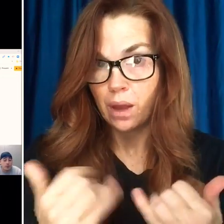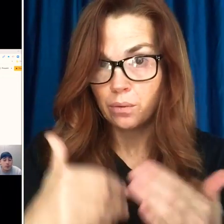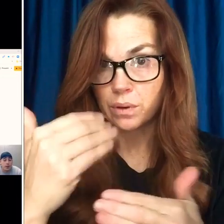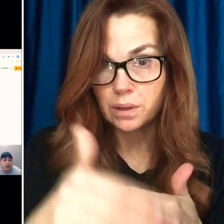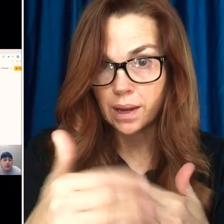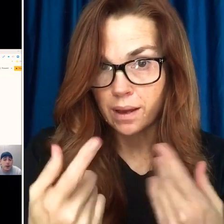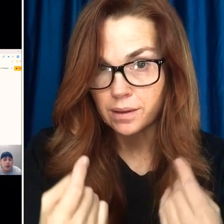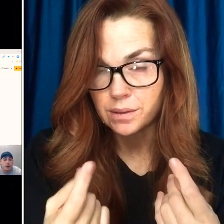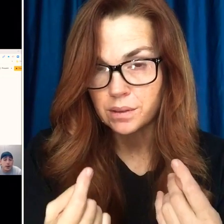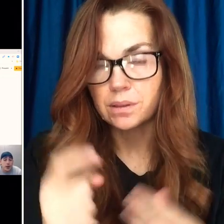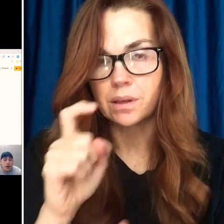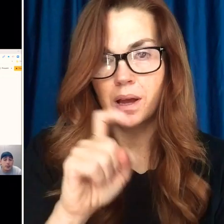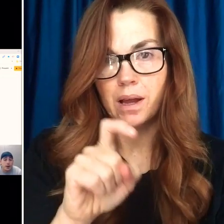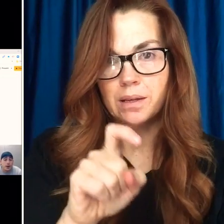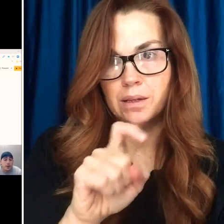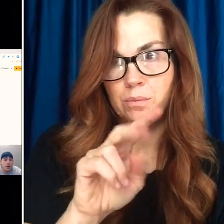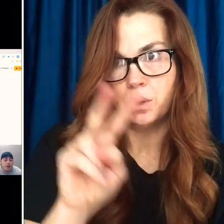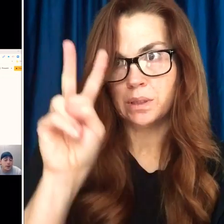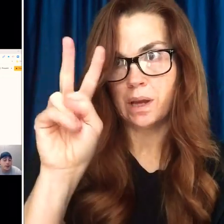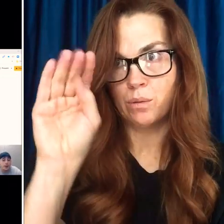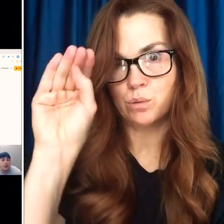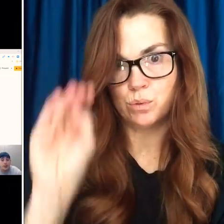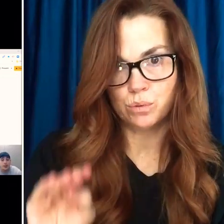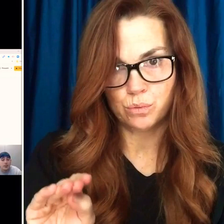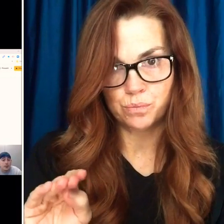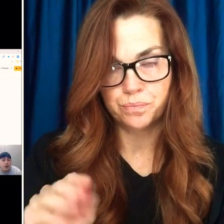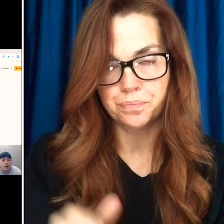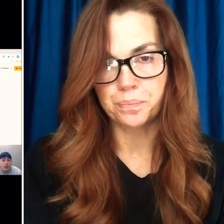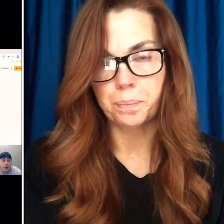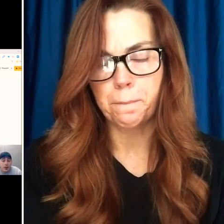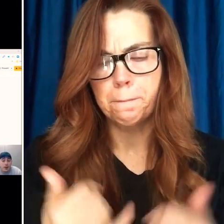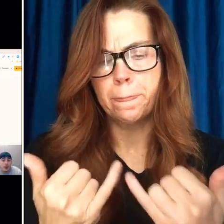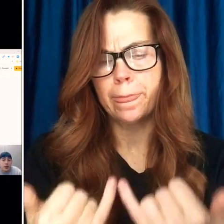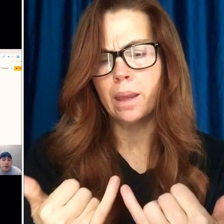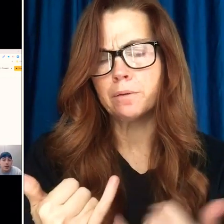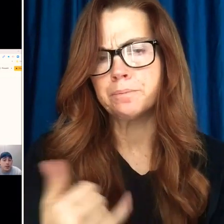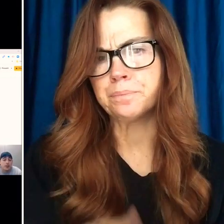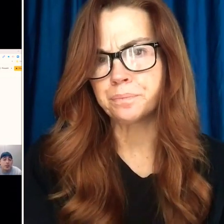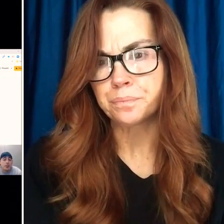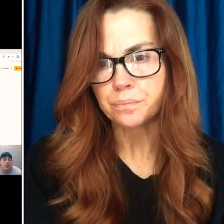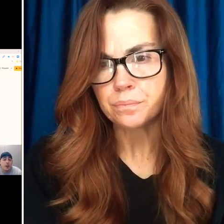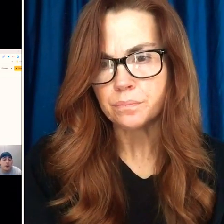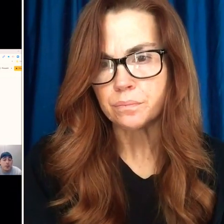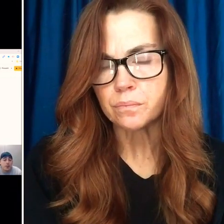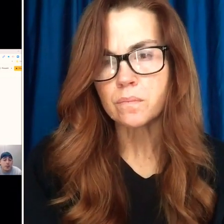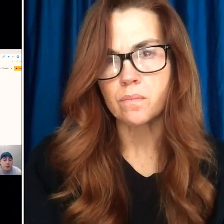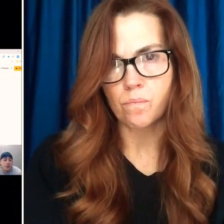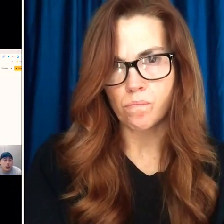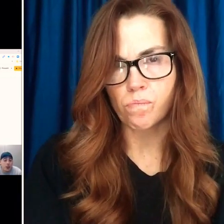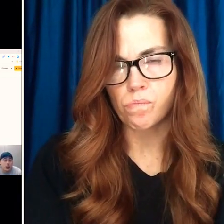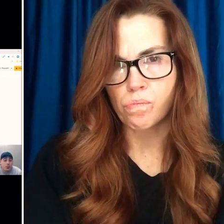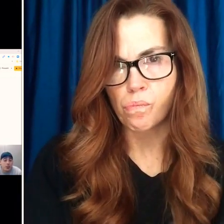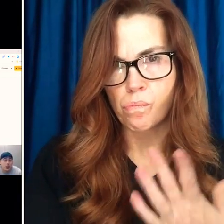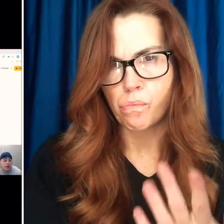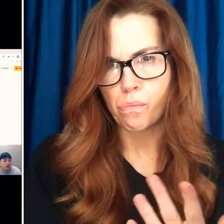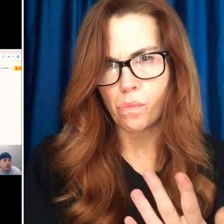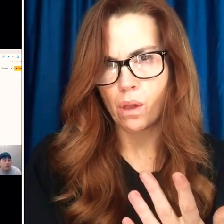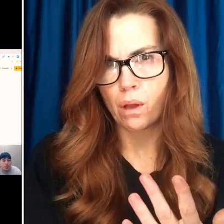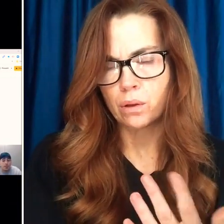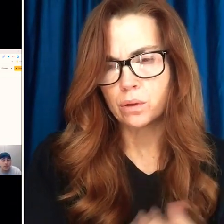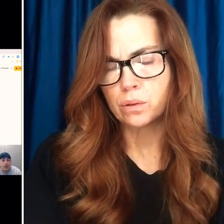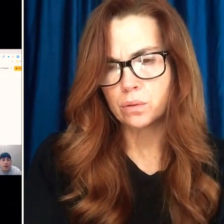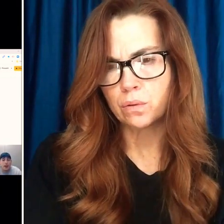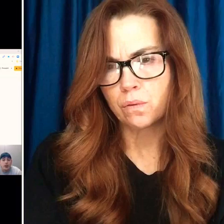4 is 8. 8 minus 8 is 0. Now the next step in this process is I need to bring down my